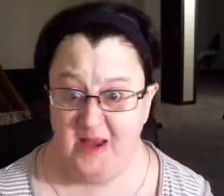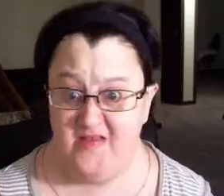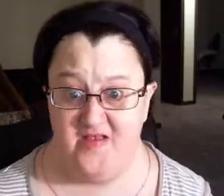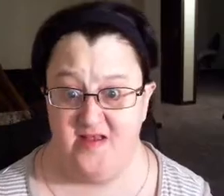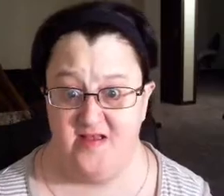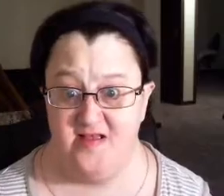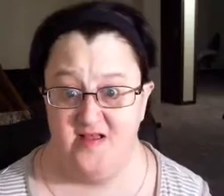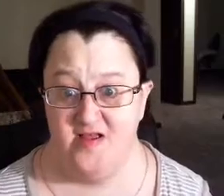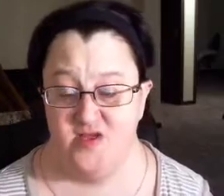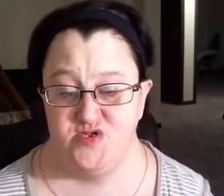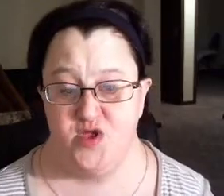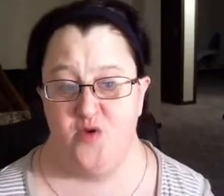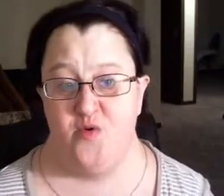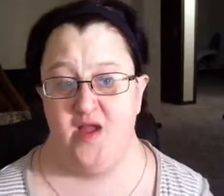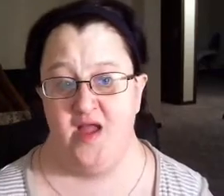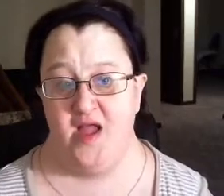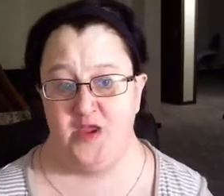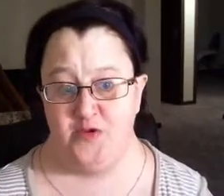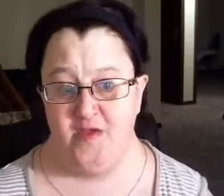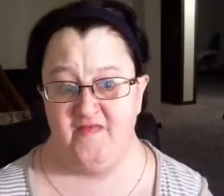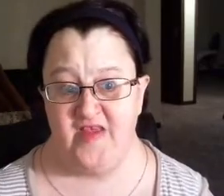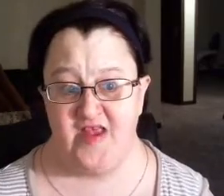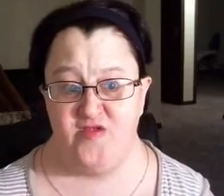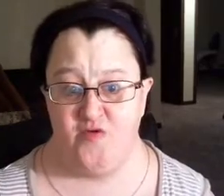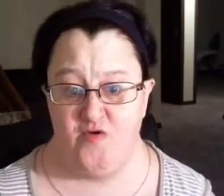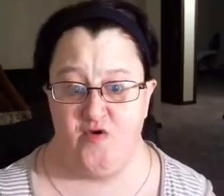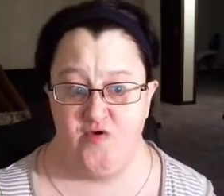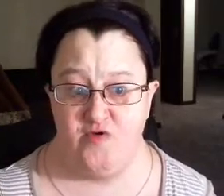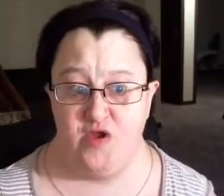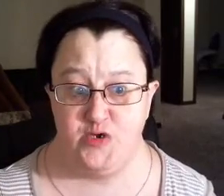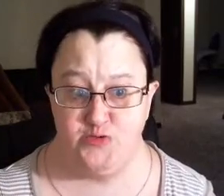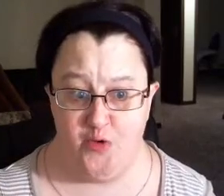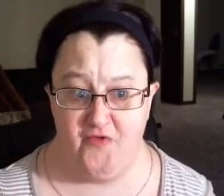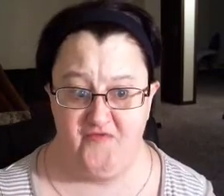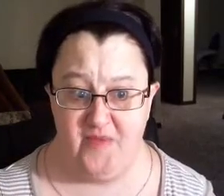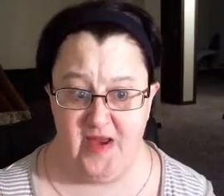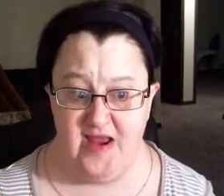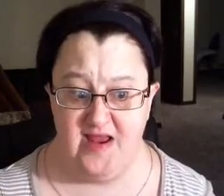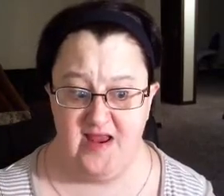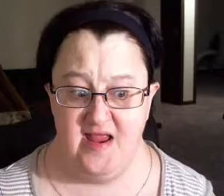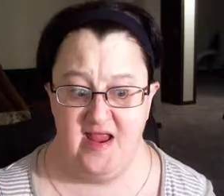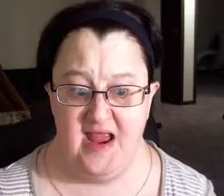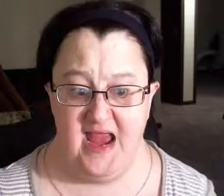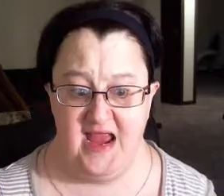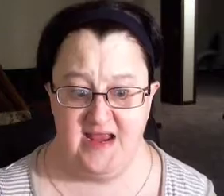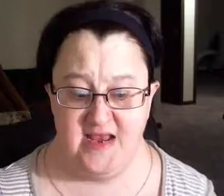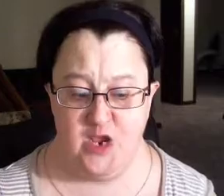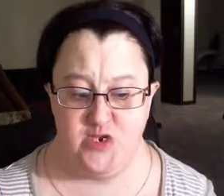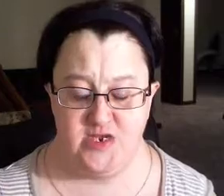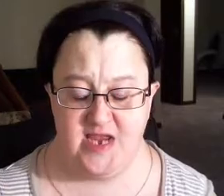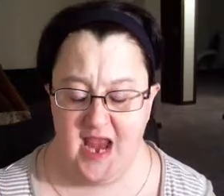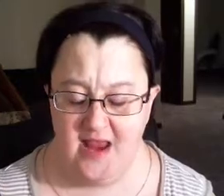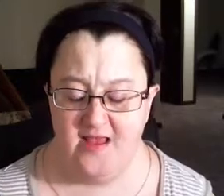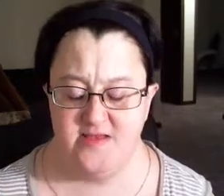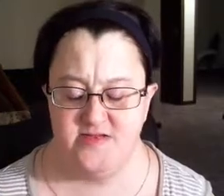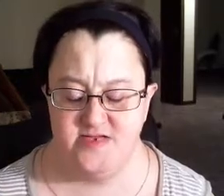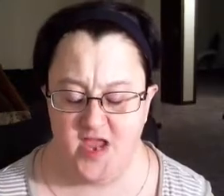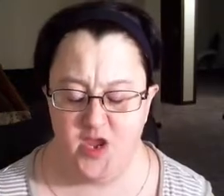anything so i do have days that are a struggle for me and i just cannot tell